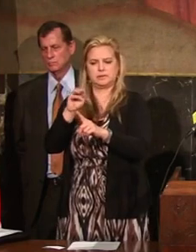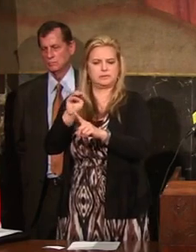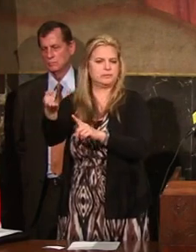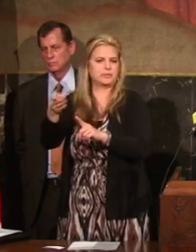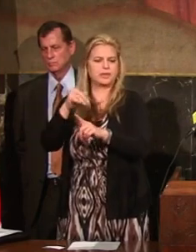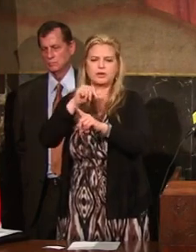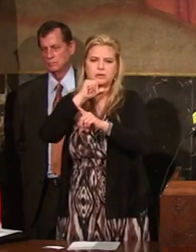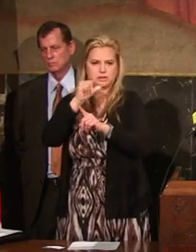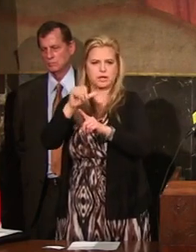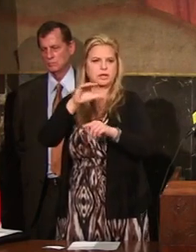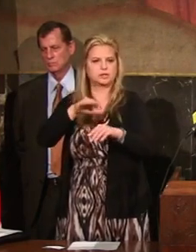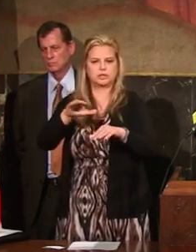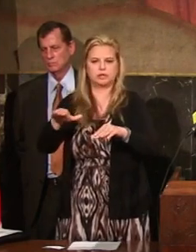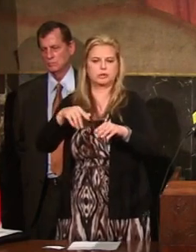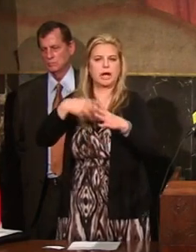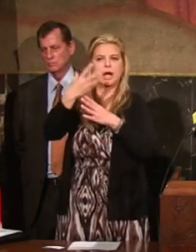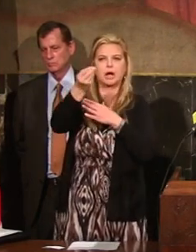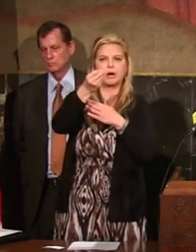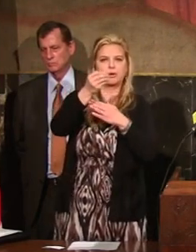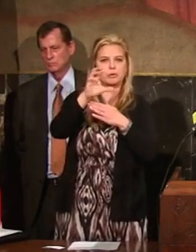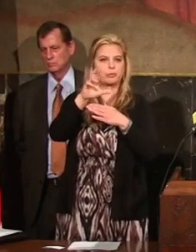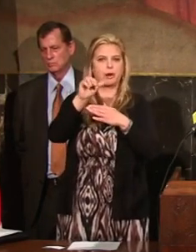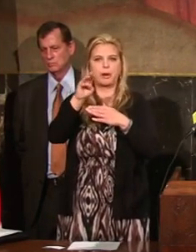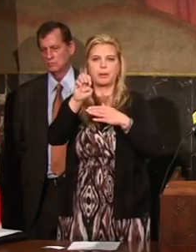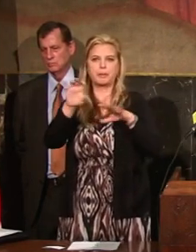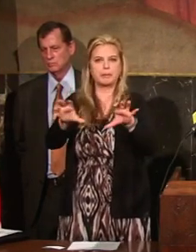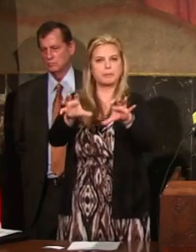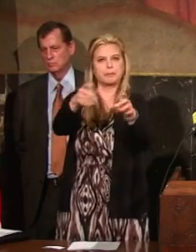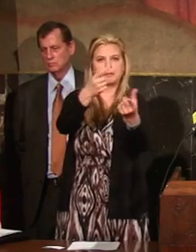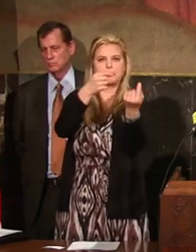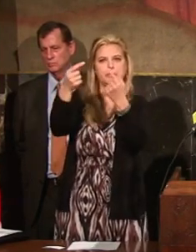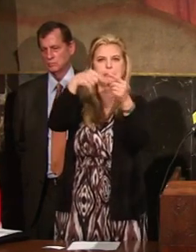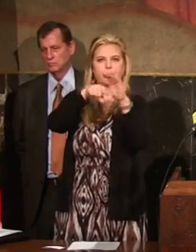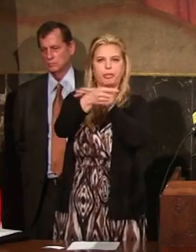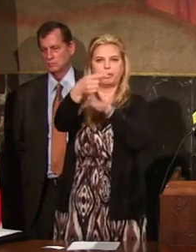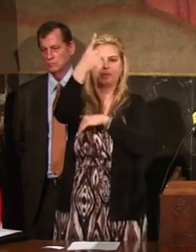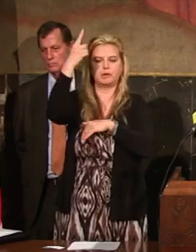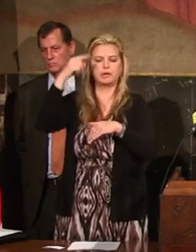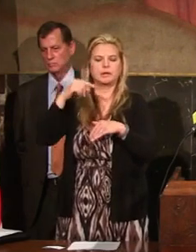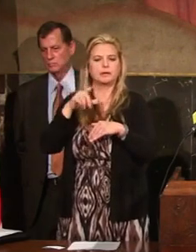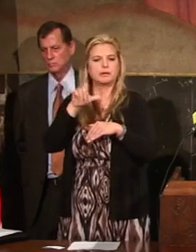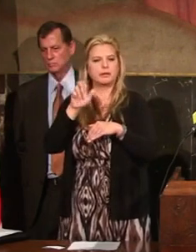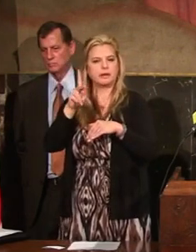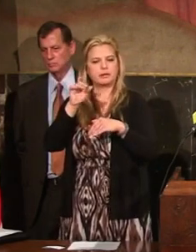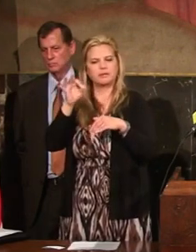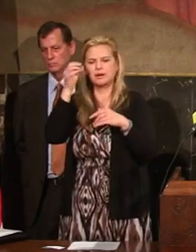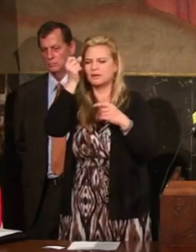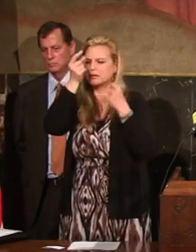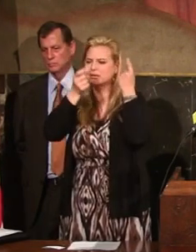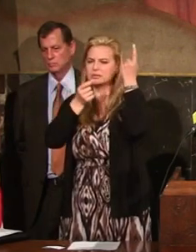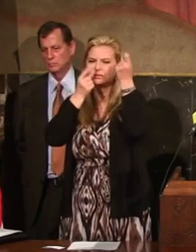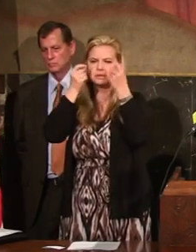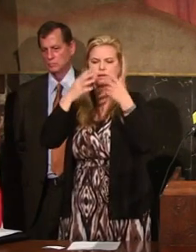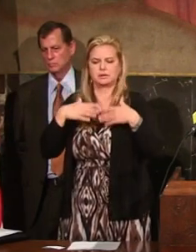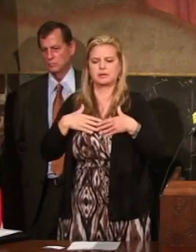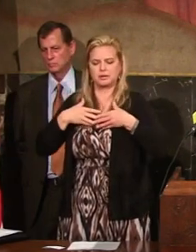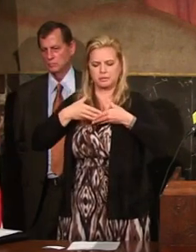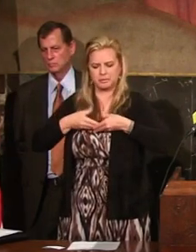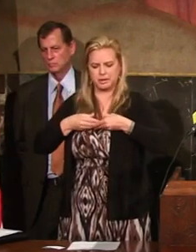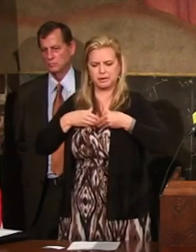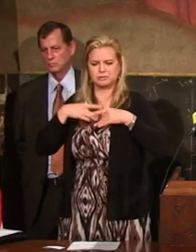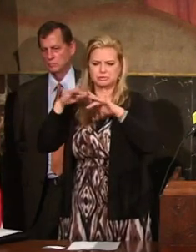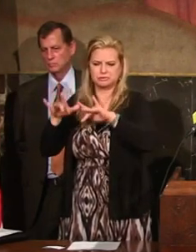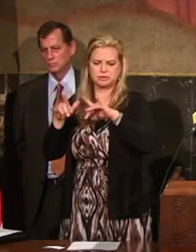not children that are out committing crimes. And so the lack of understanding and compassion about our most vulnerable families is